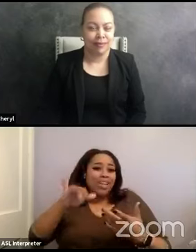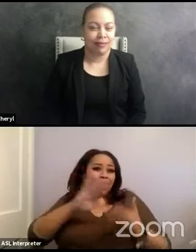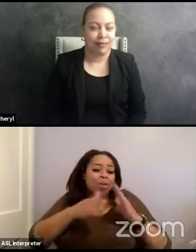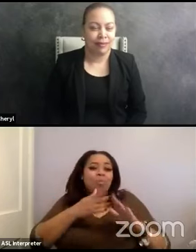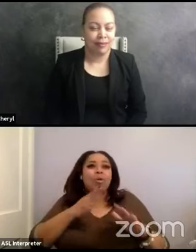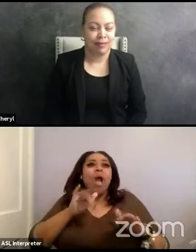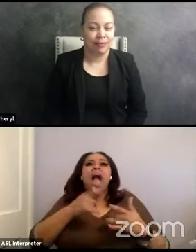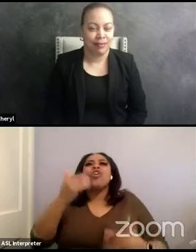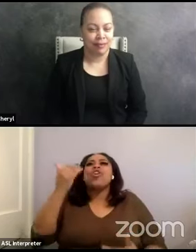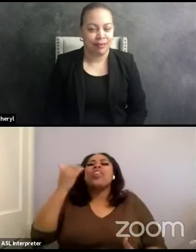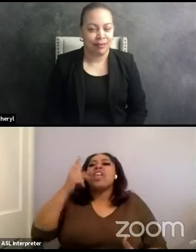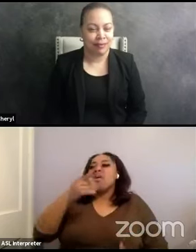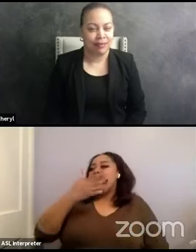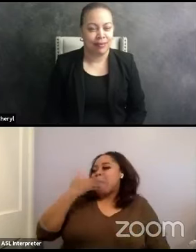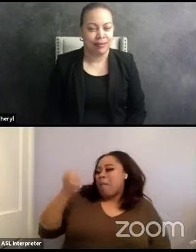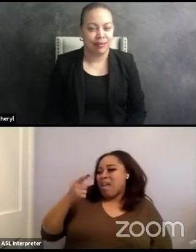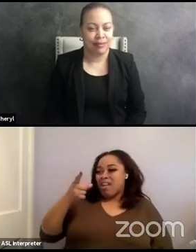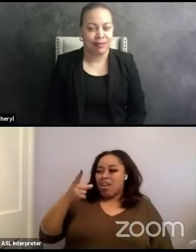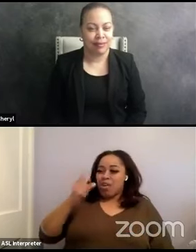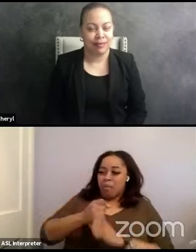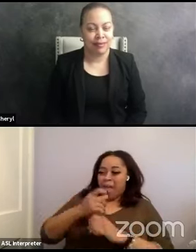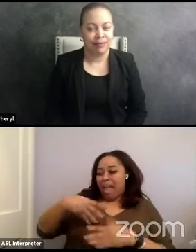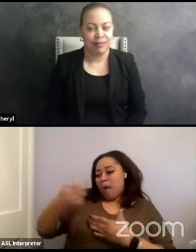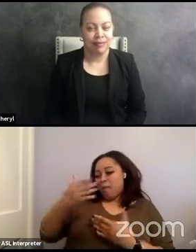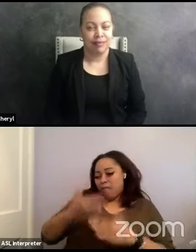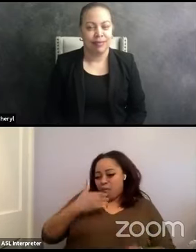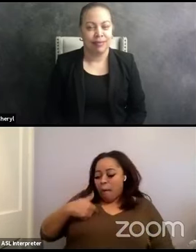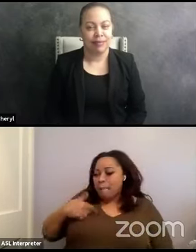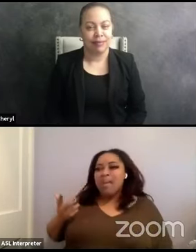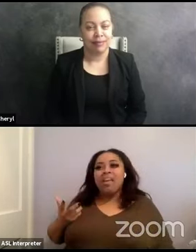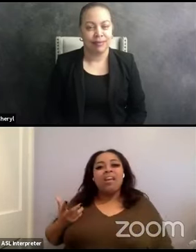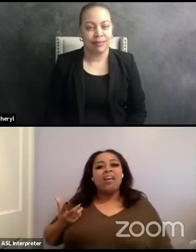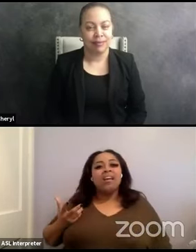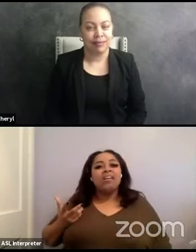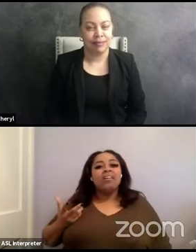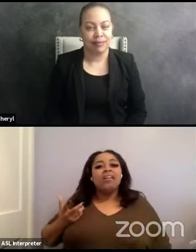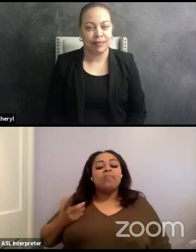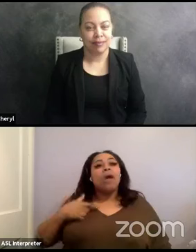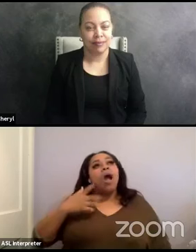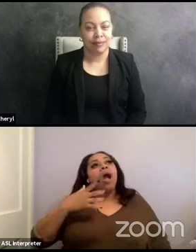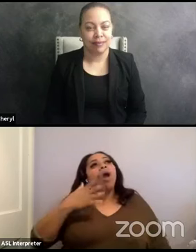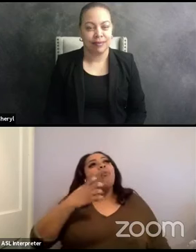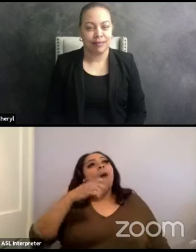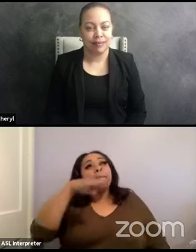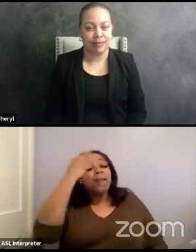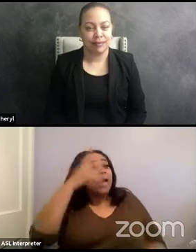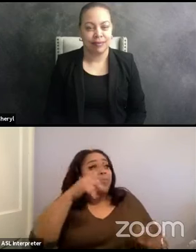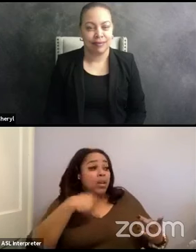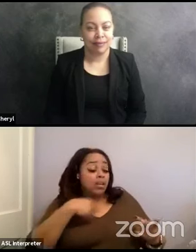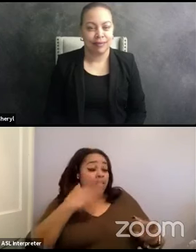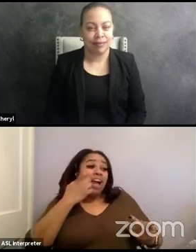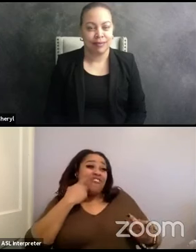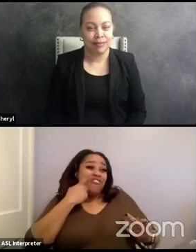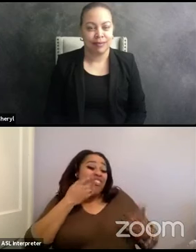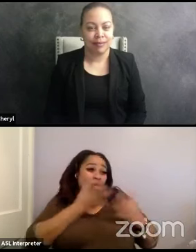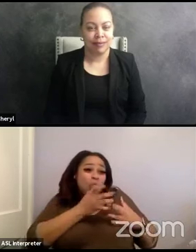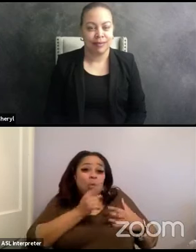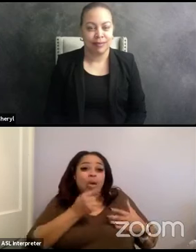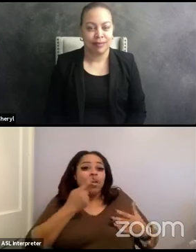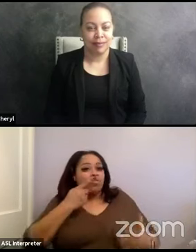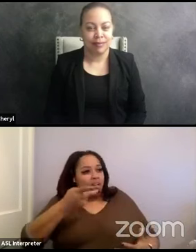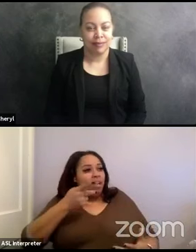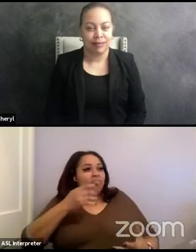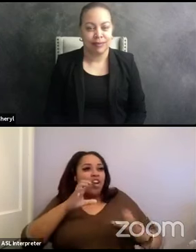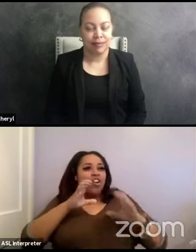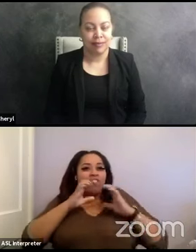do you think that you're better? You made it out before me. And so I would just like for black folks, just because I just went through it, and you and I had that